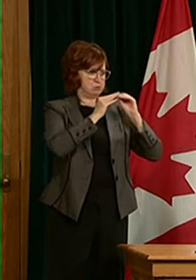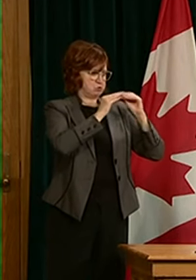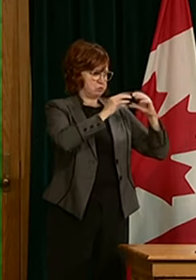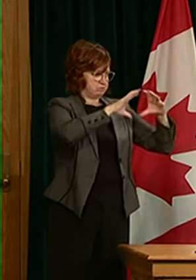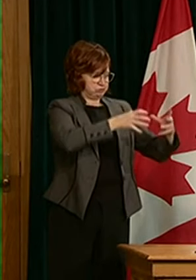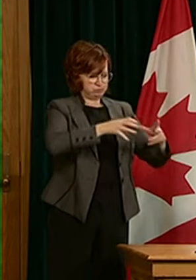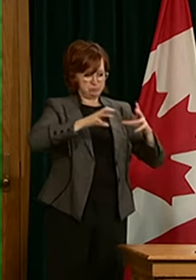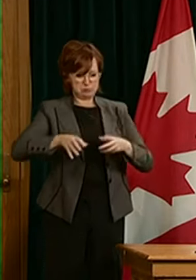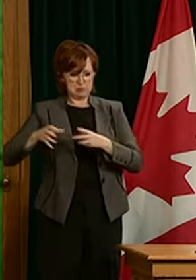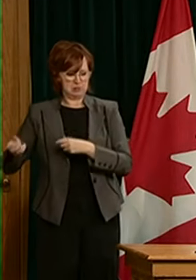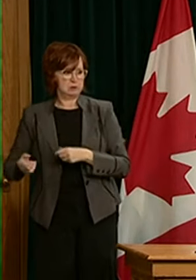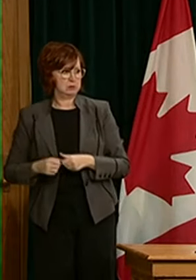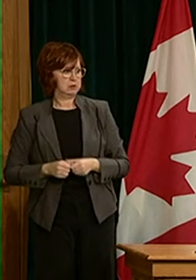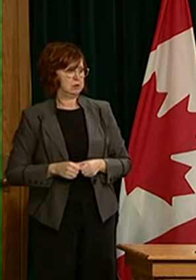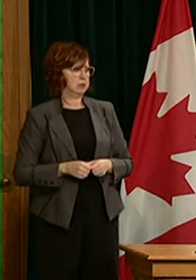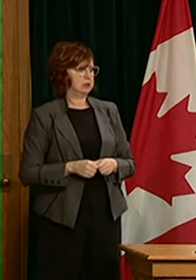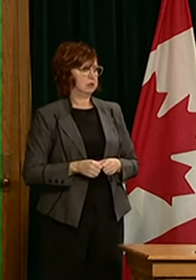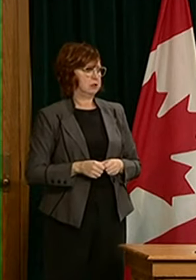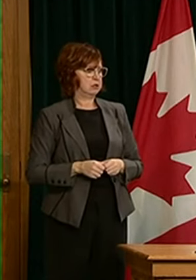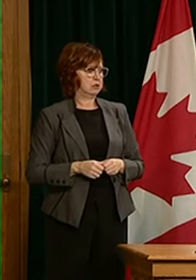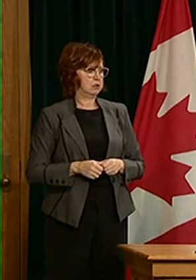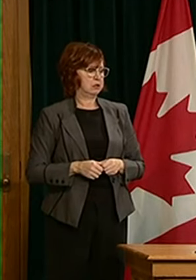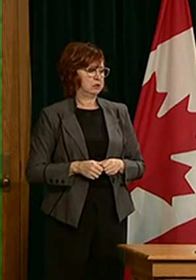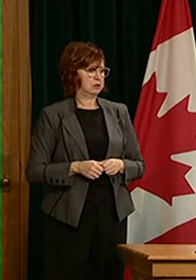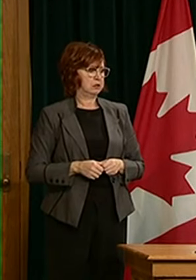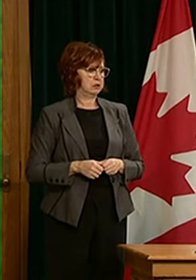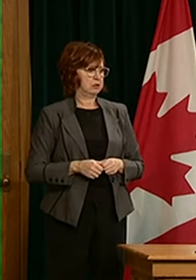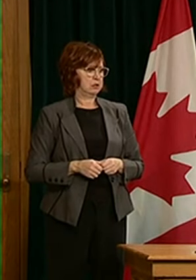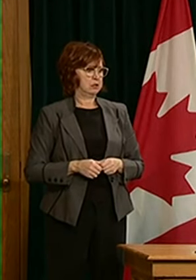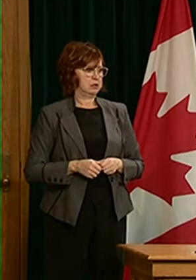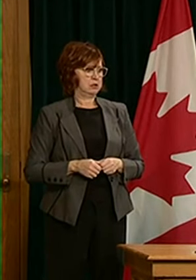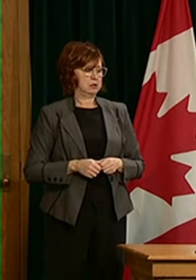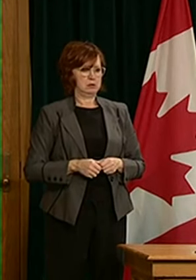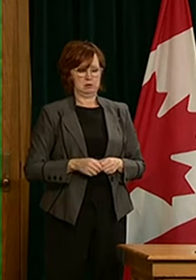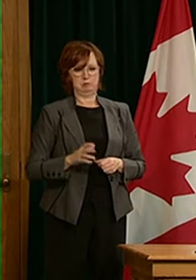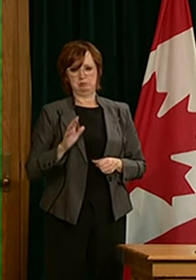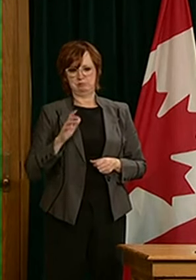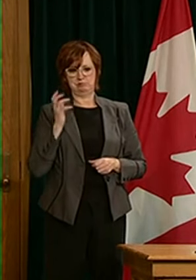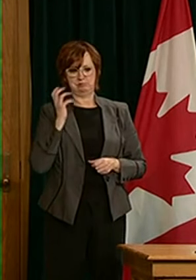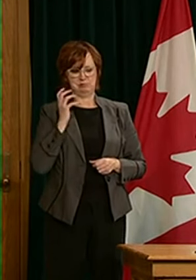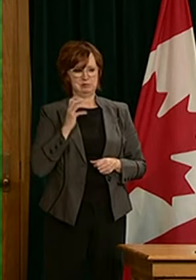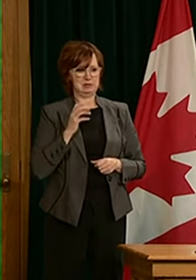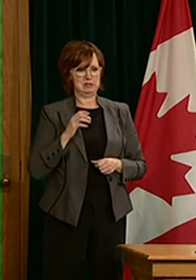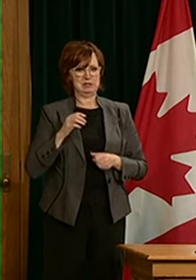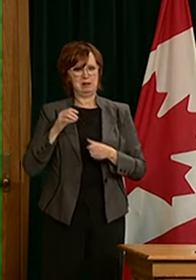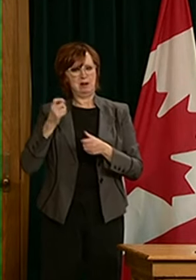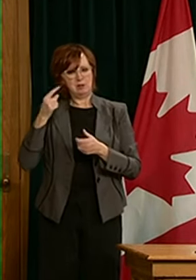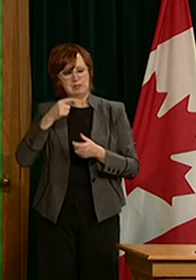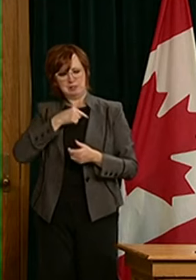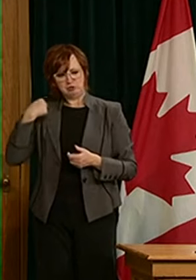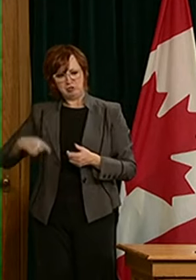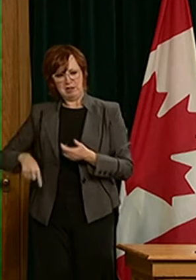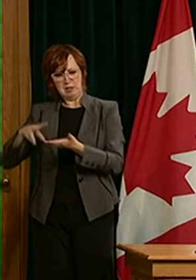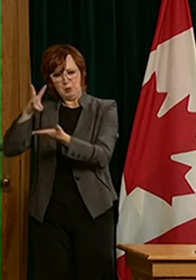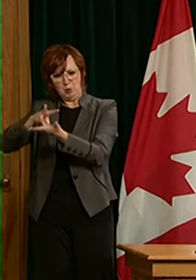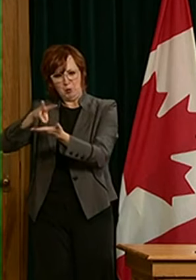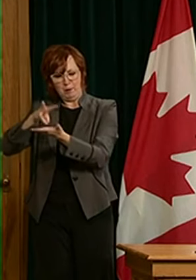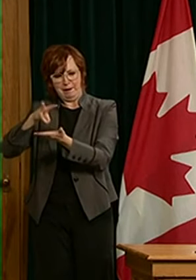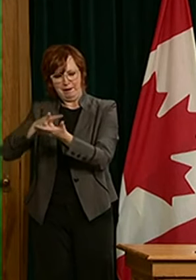similar to jurisdictions that have substantially higher populations than us. So first of all, the Wuhan